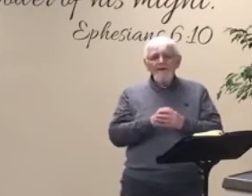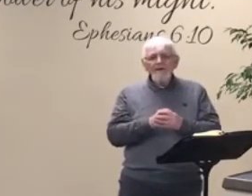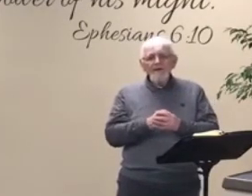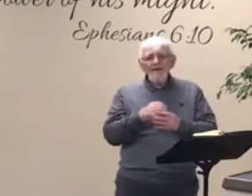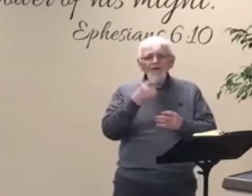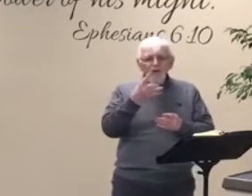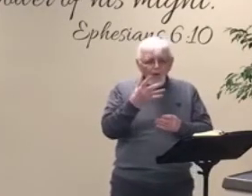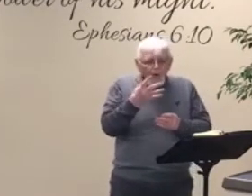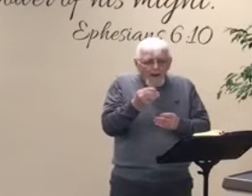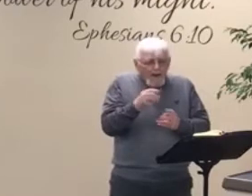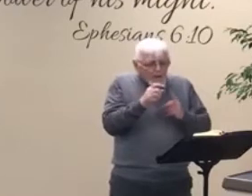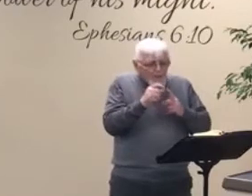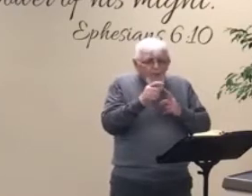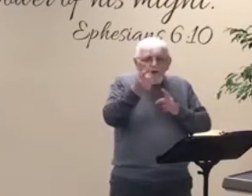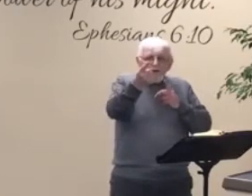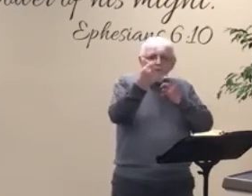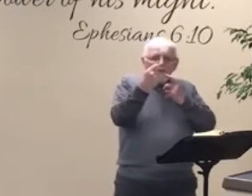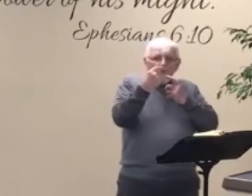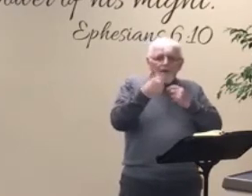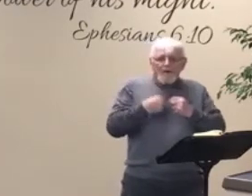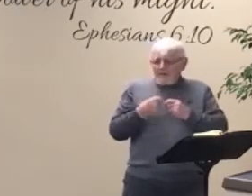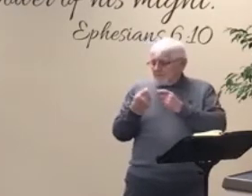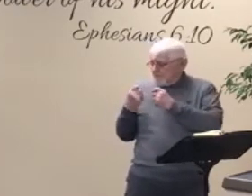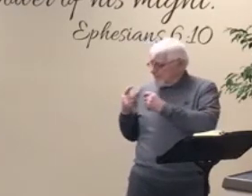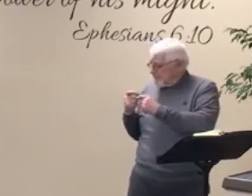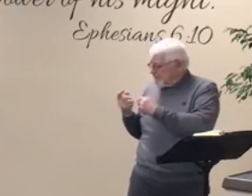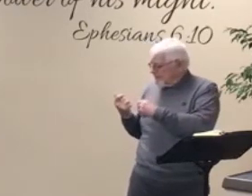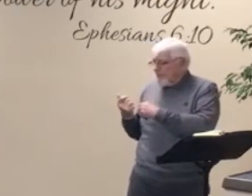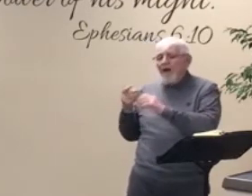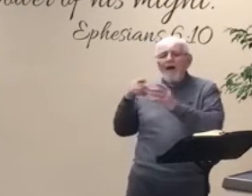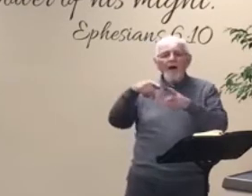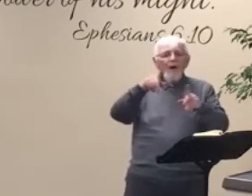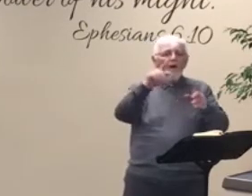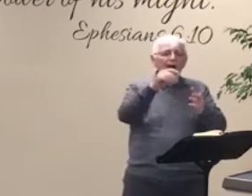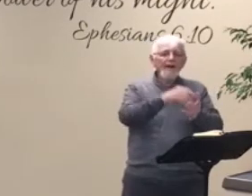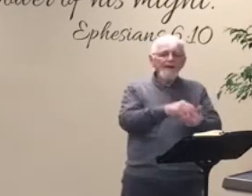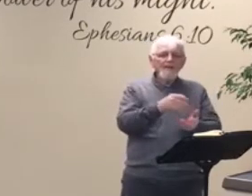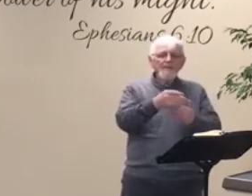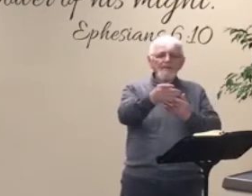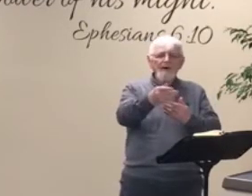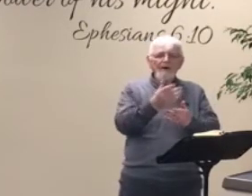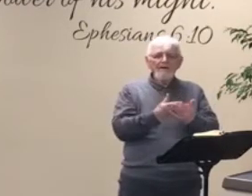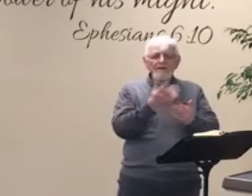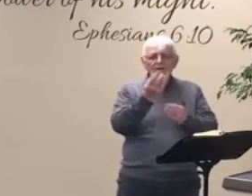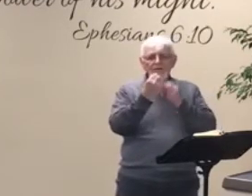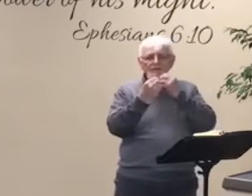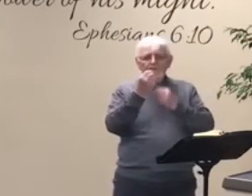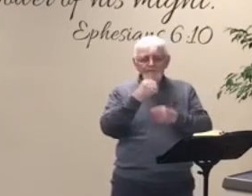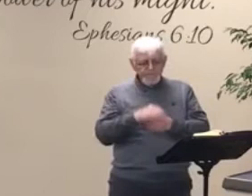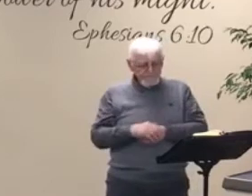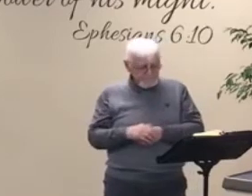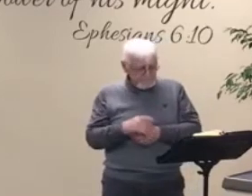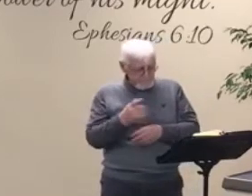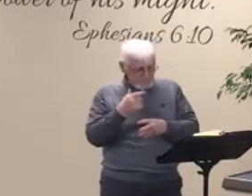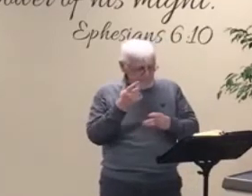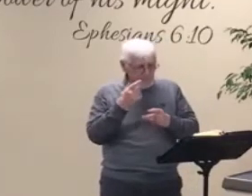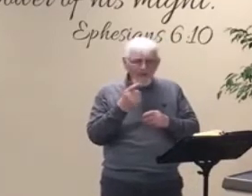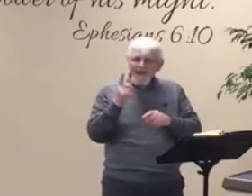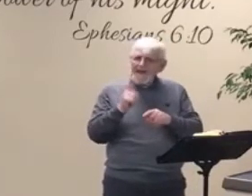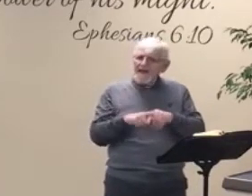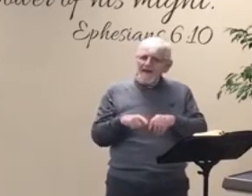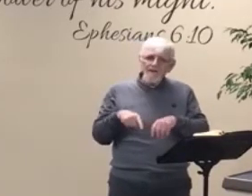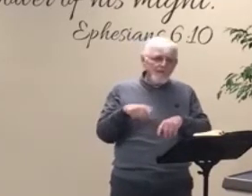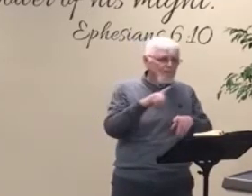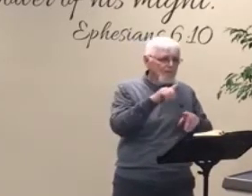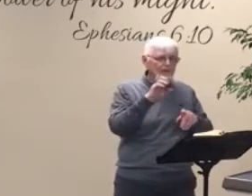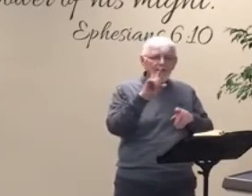told him the words of my Lord. And our father said, Go again, buy us a little food. And we said, We cannot go down